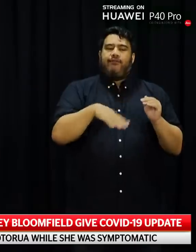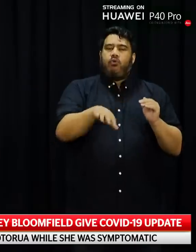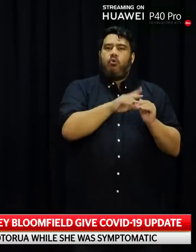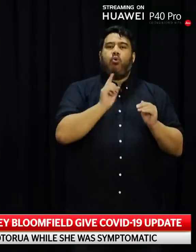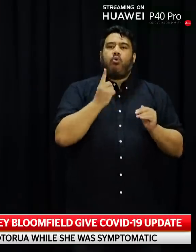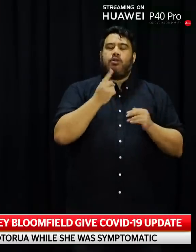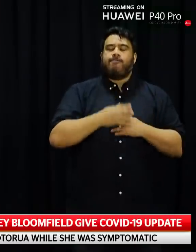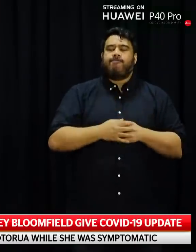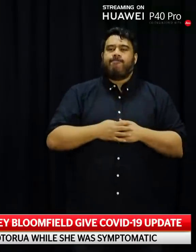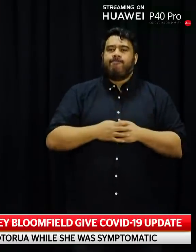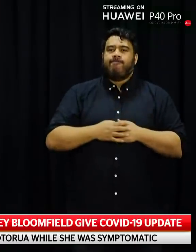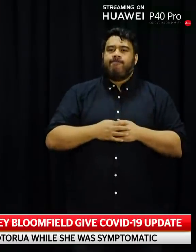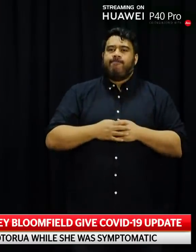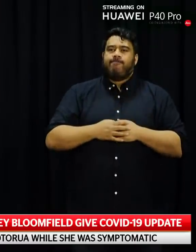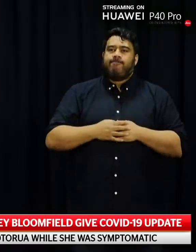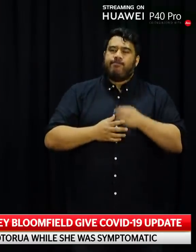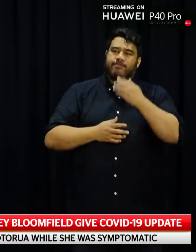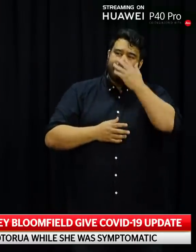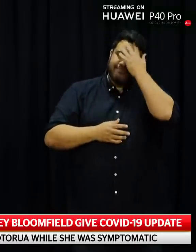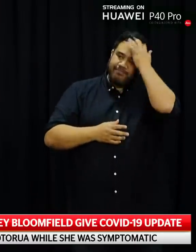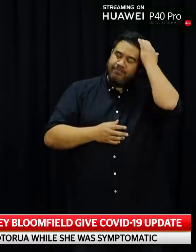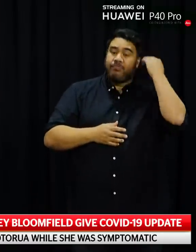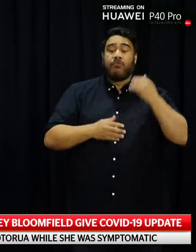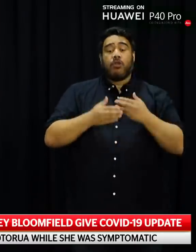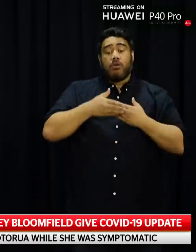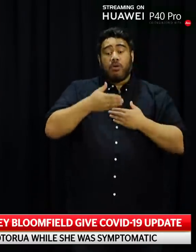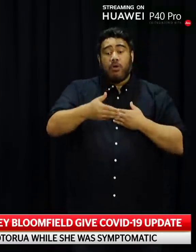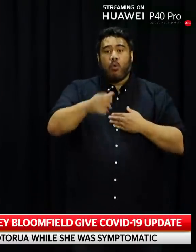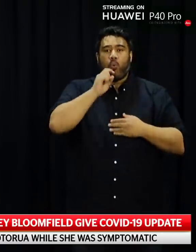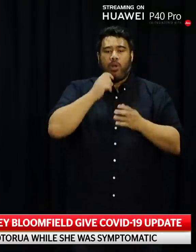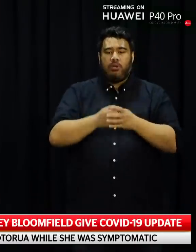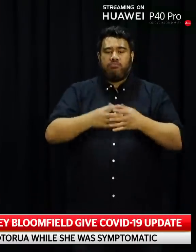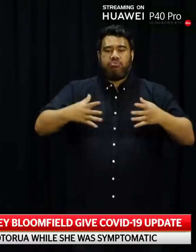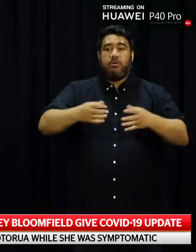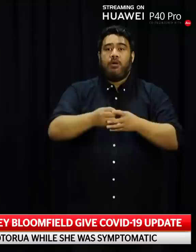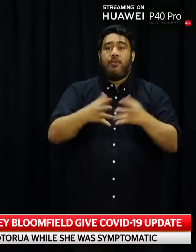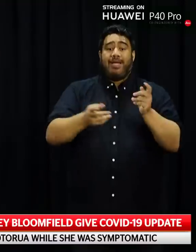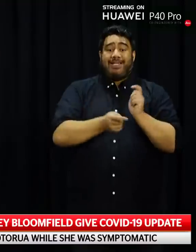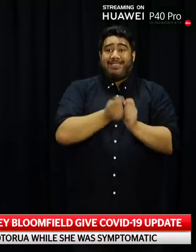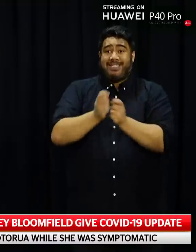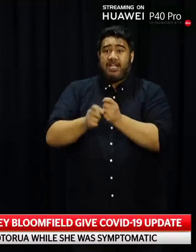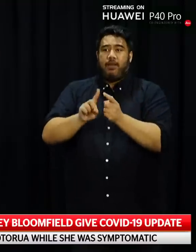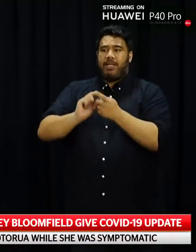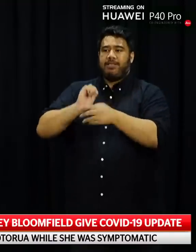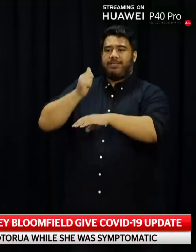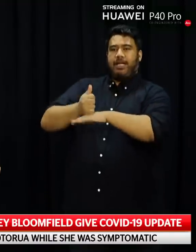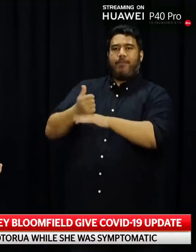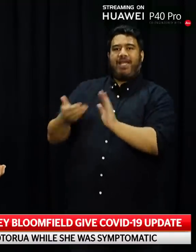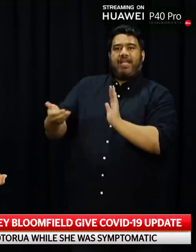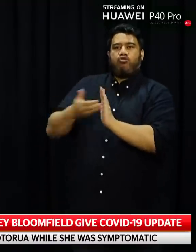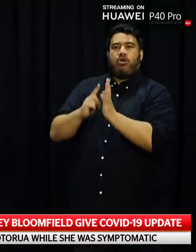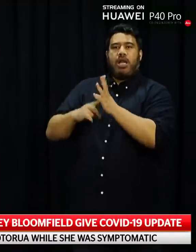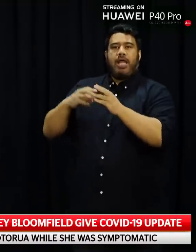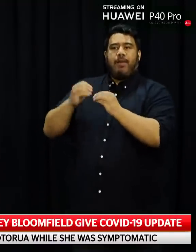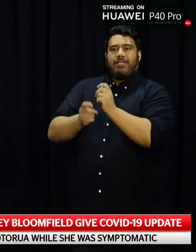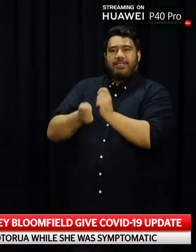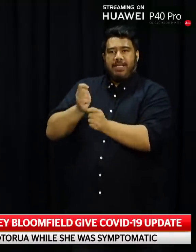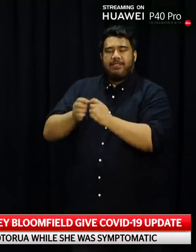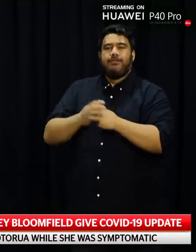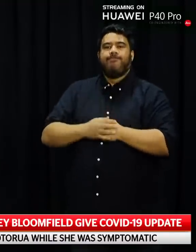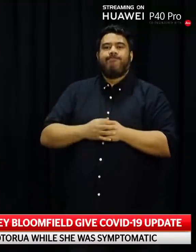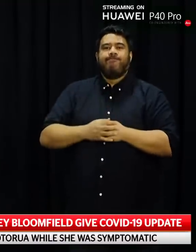have the ability to scale up our testing over the next few days and bring on additional testing lab capacity. We also have the ability to bring